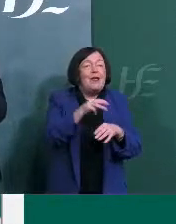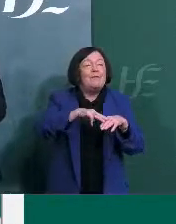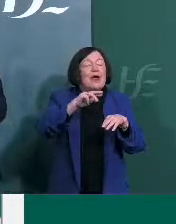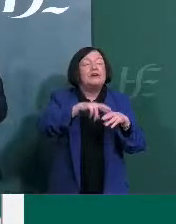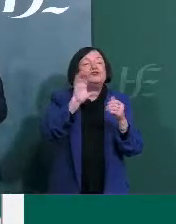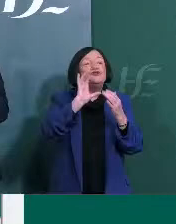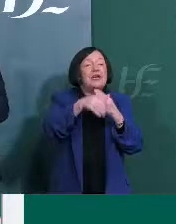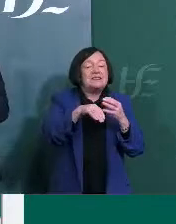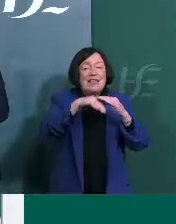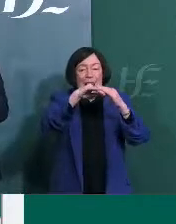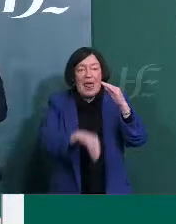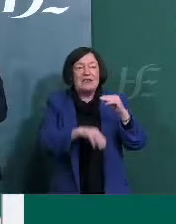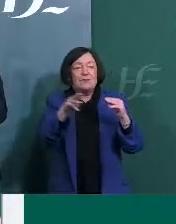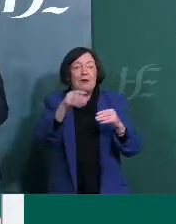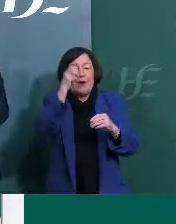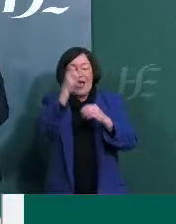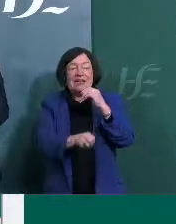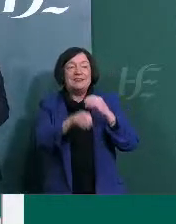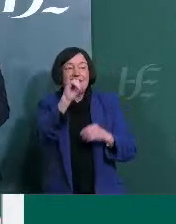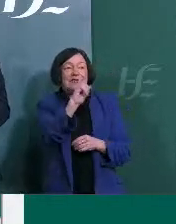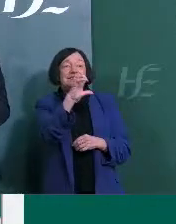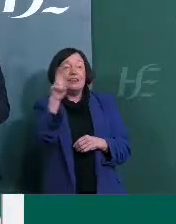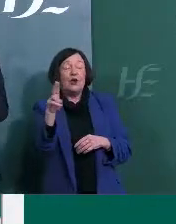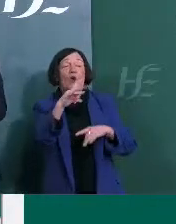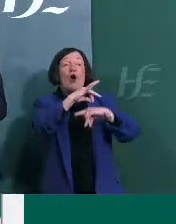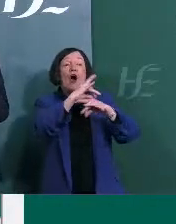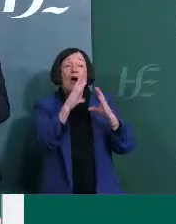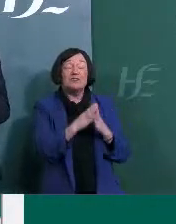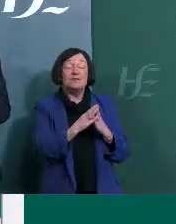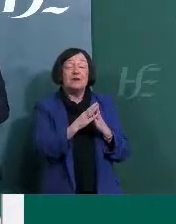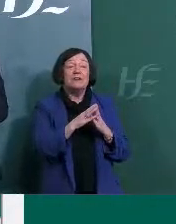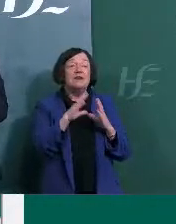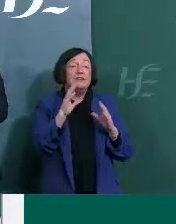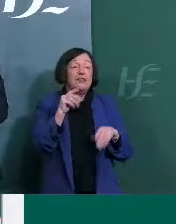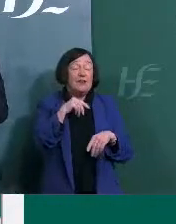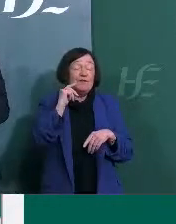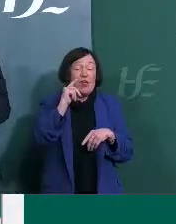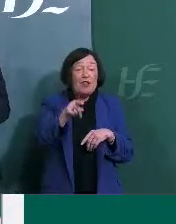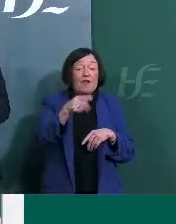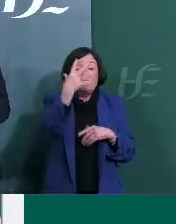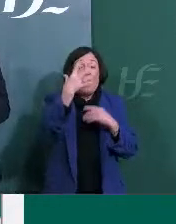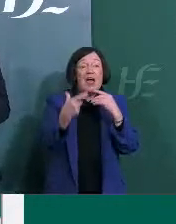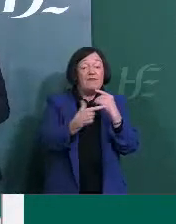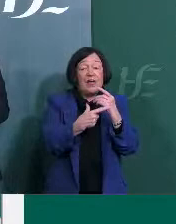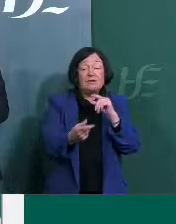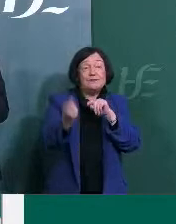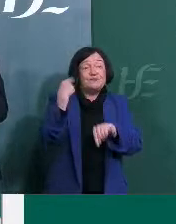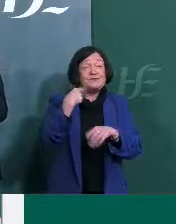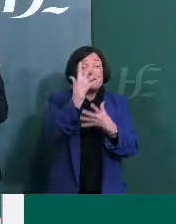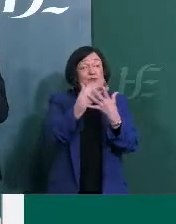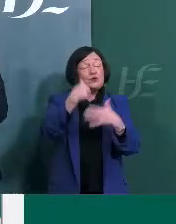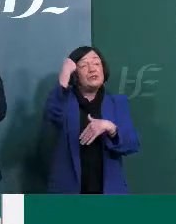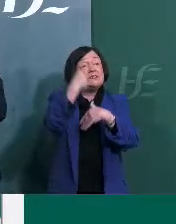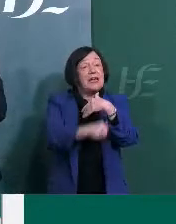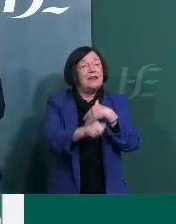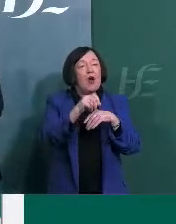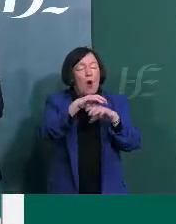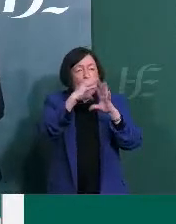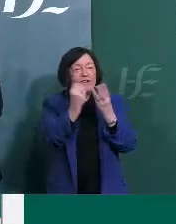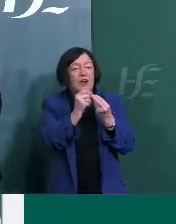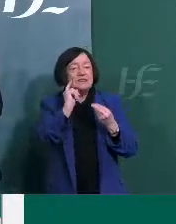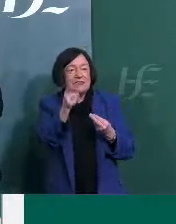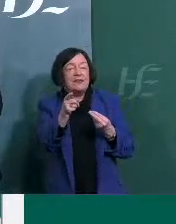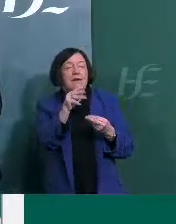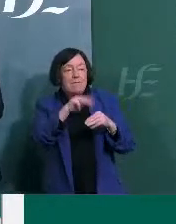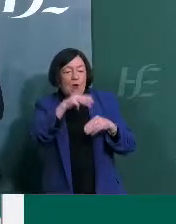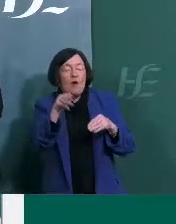chance that less of those people will end up in ICU or in hospital. So again, just a number there, over 5,000 over the last number of days. But overall, we're still seeing that up